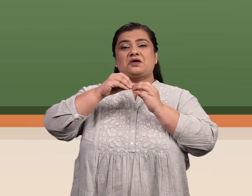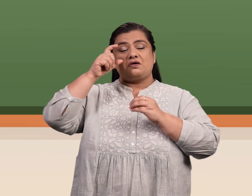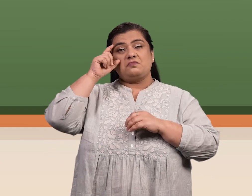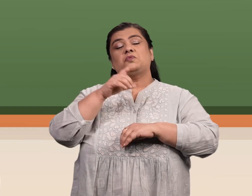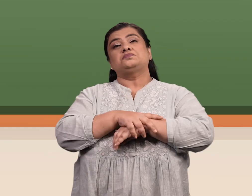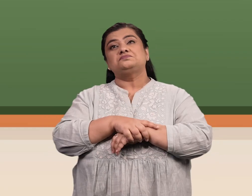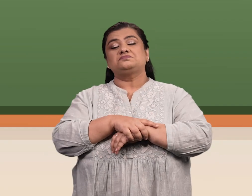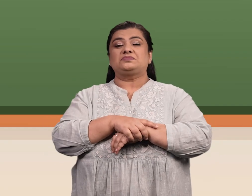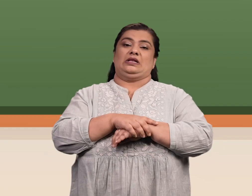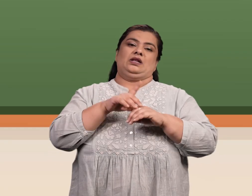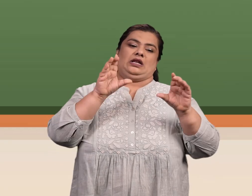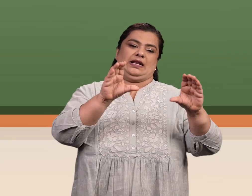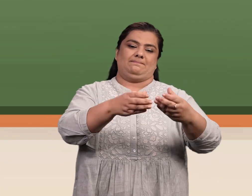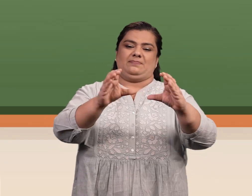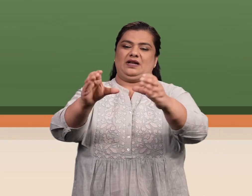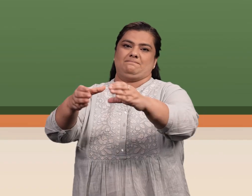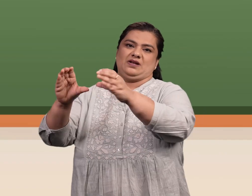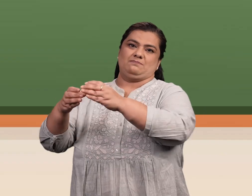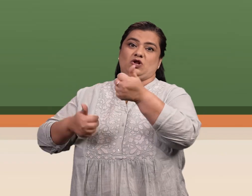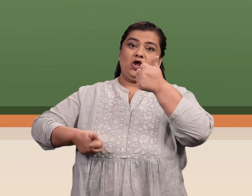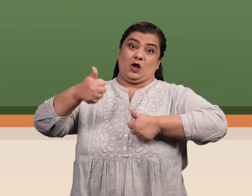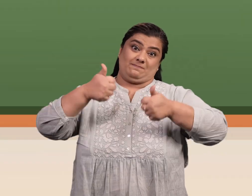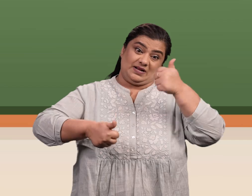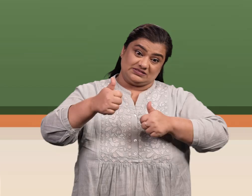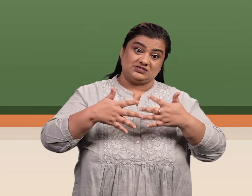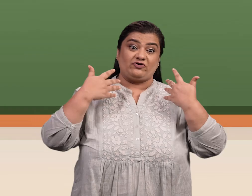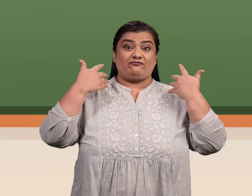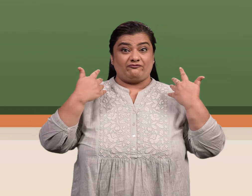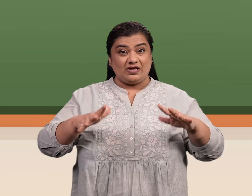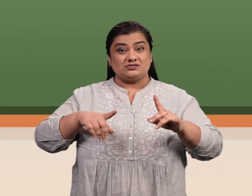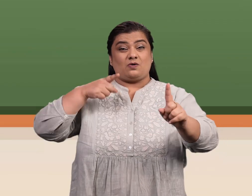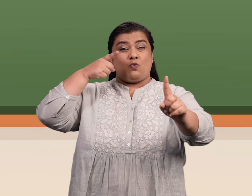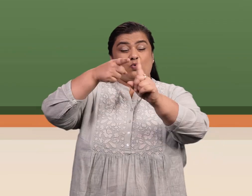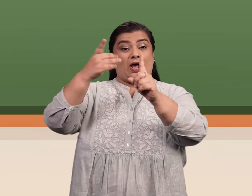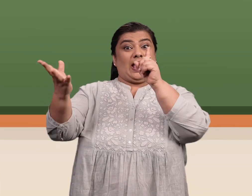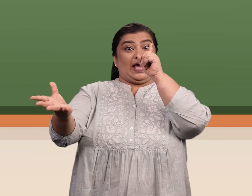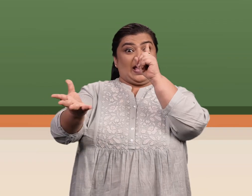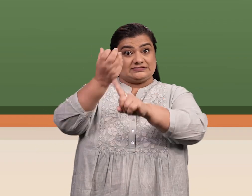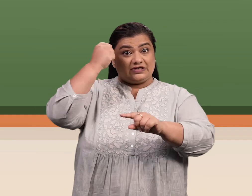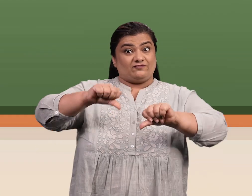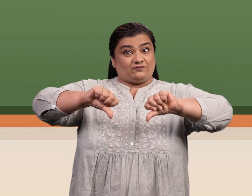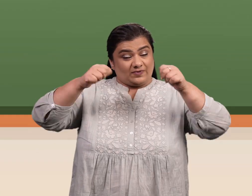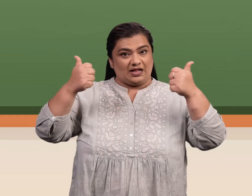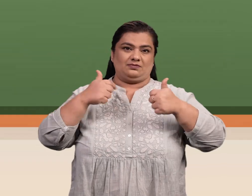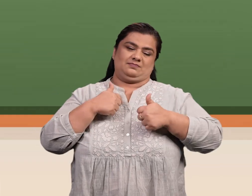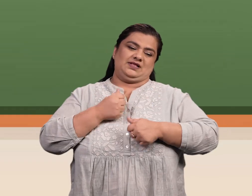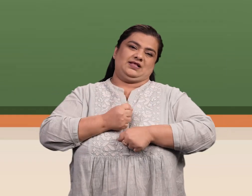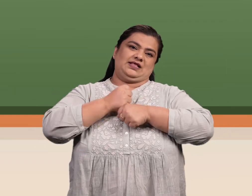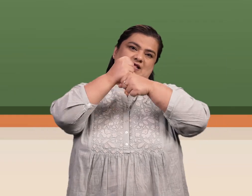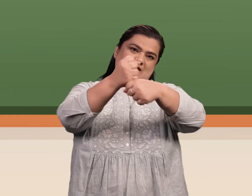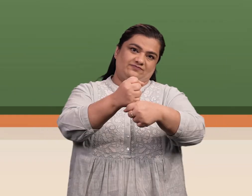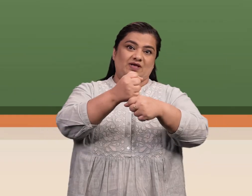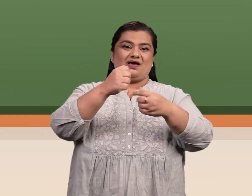She said everyone must be part of a team to compete in this activity. The winning team will get